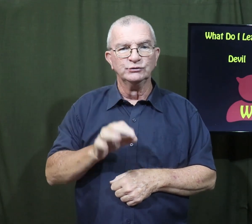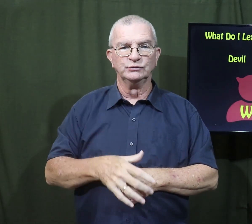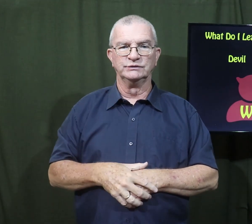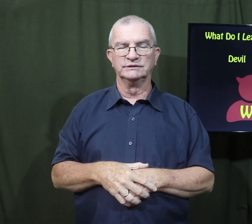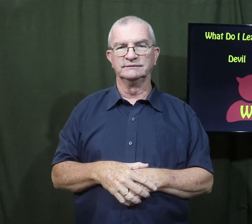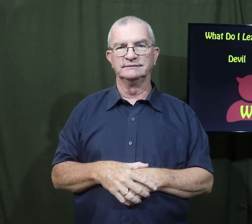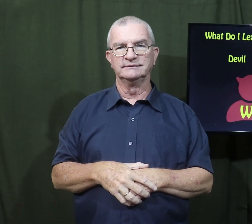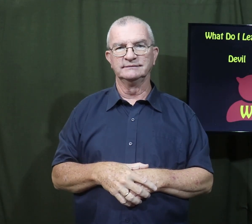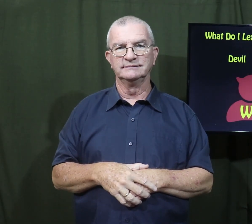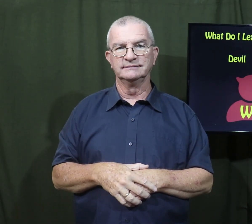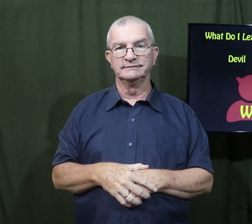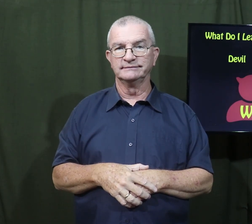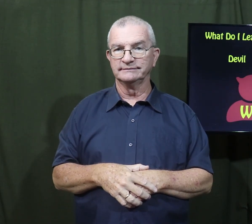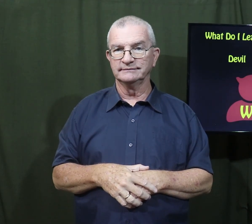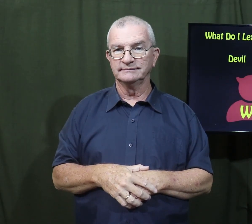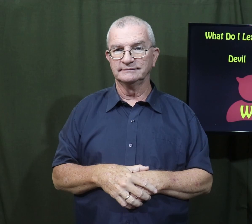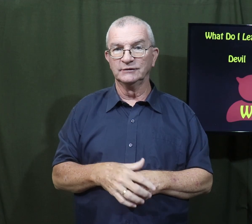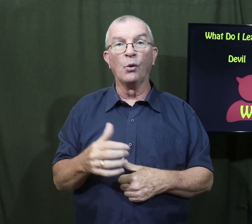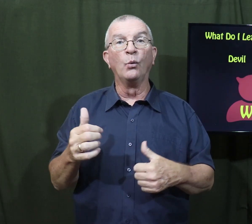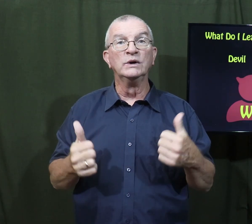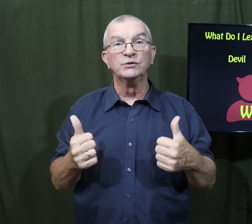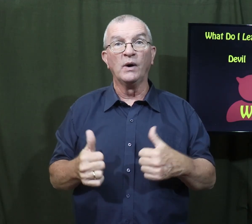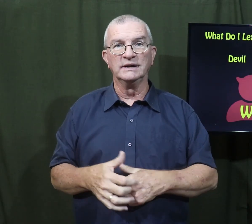Which one do you choose?